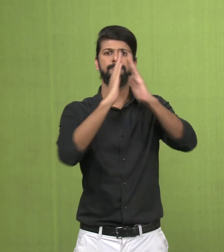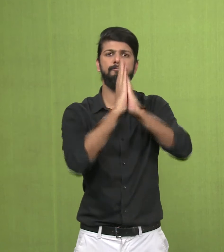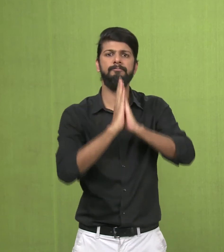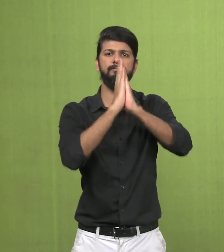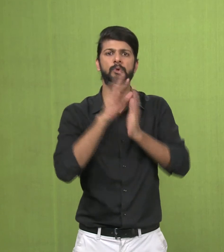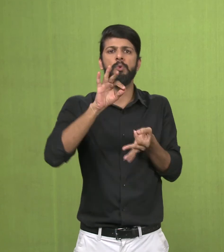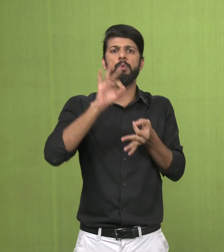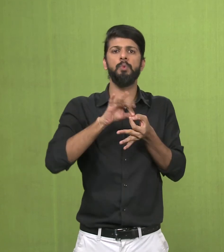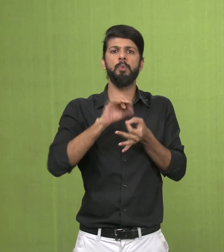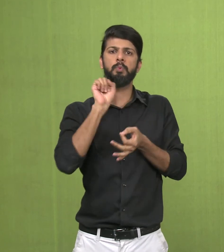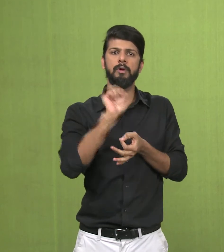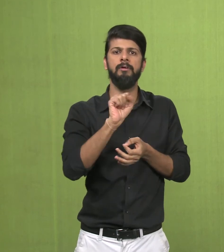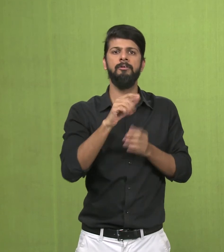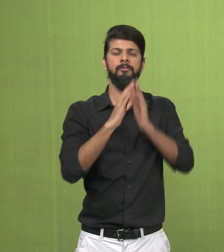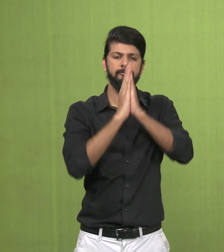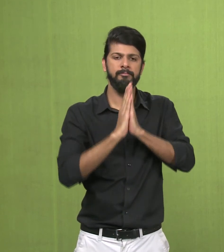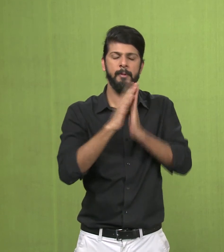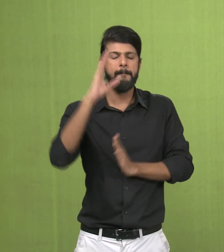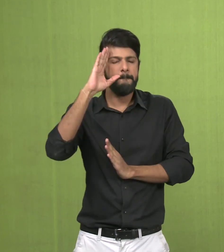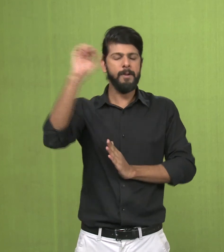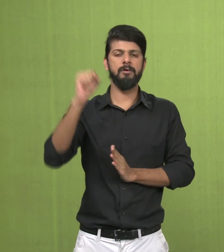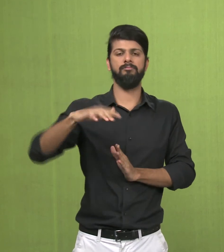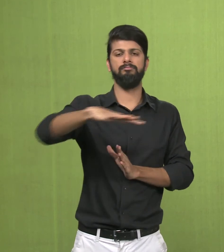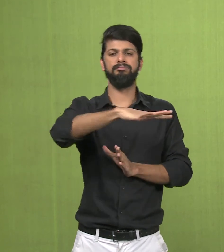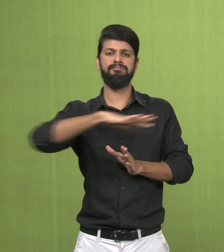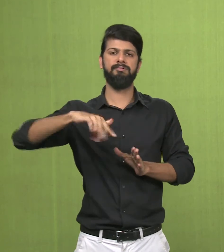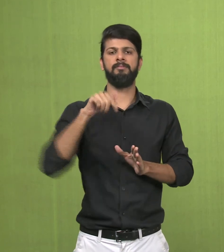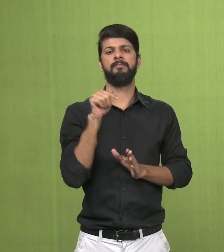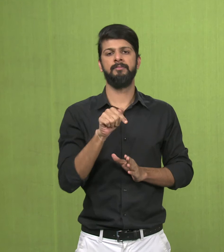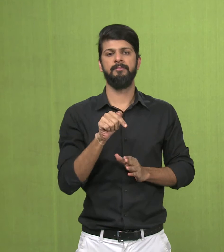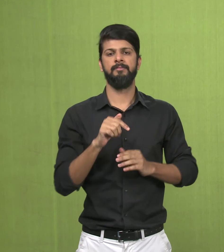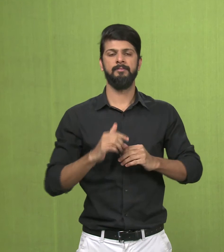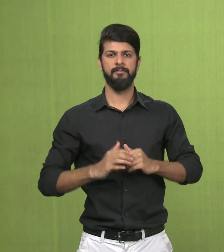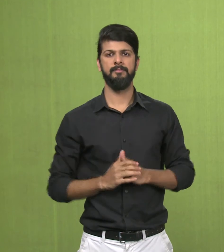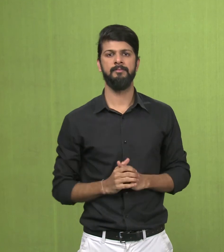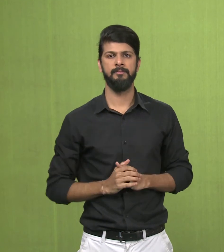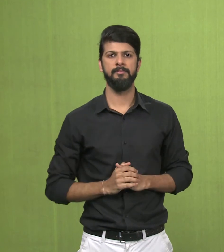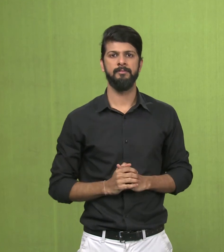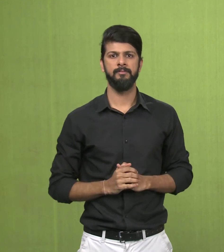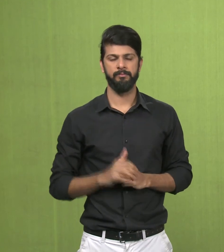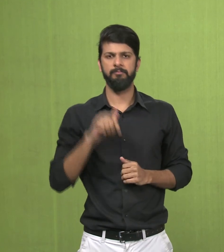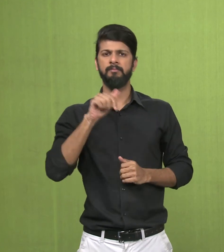The next word is stupa. This is a Buddhist memorial and a religious place.